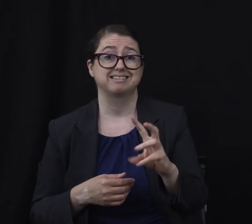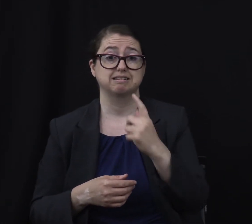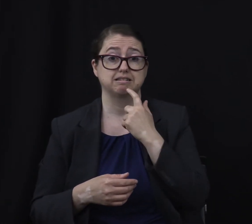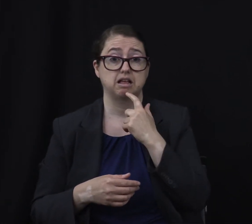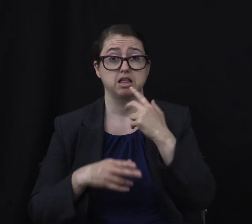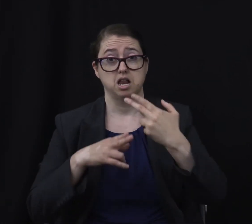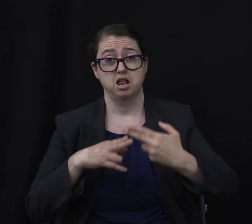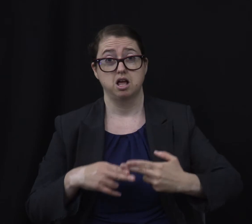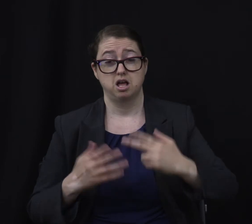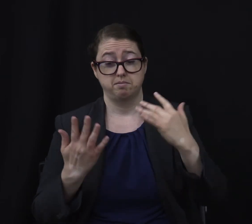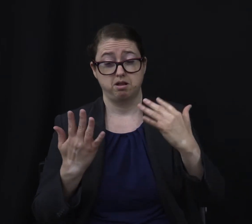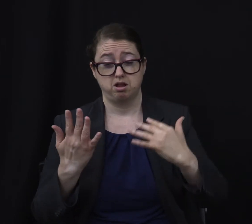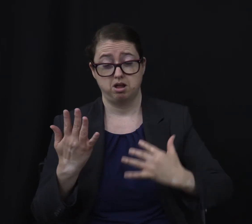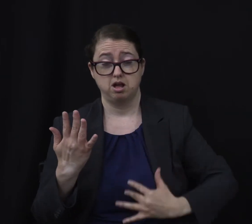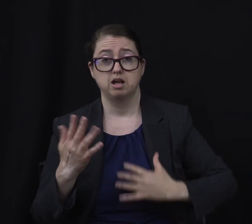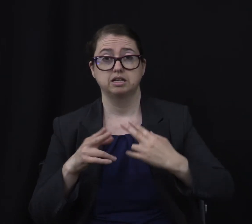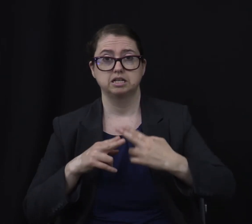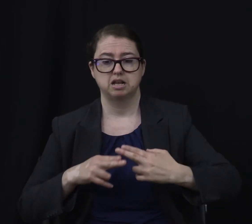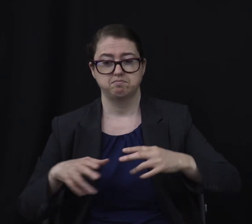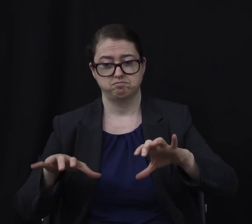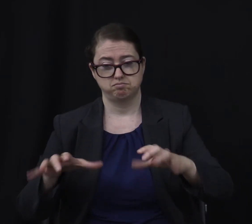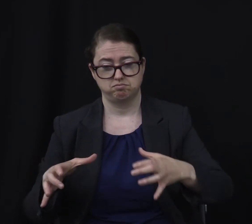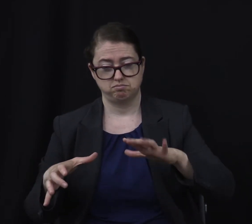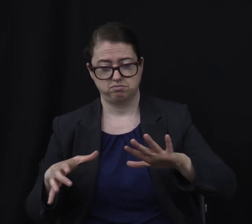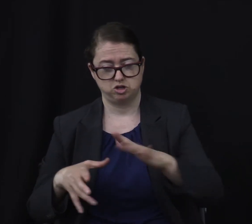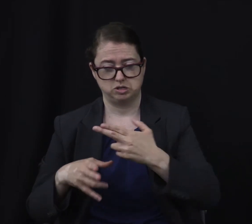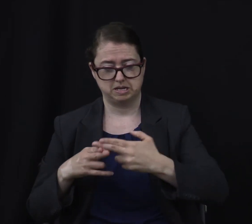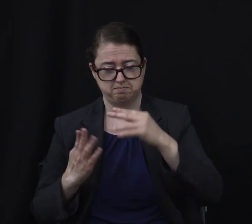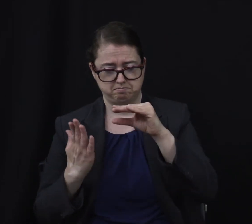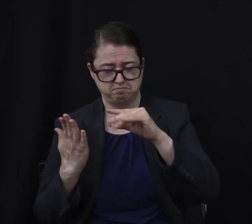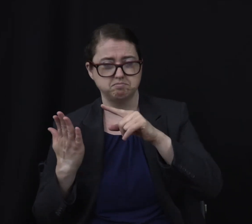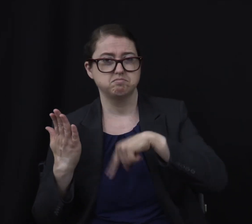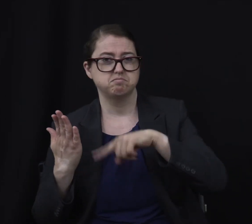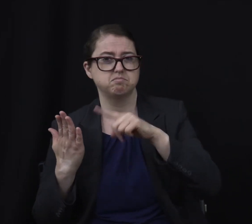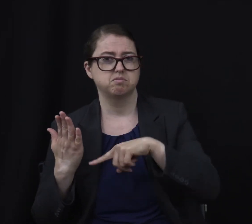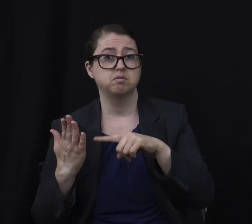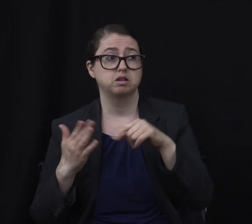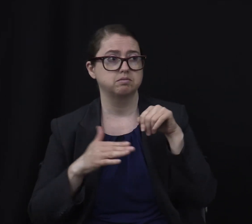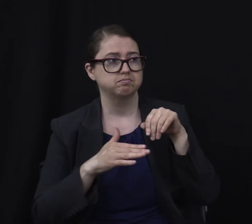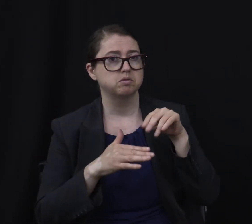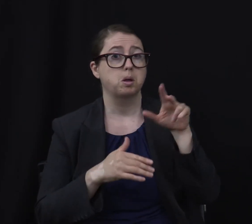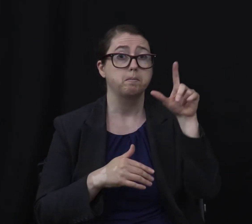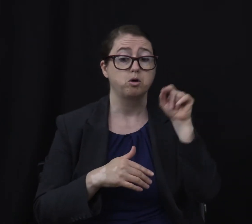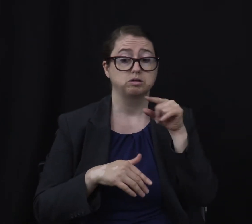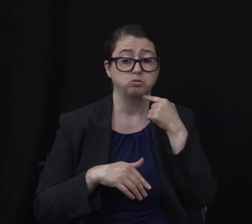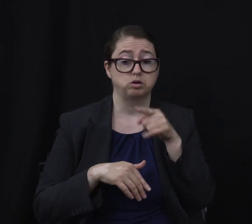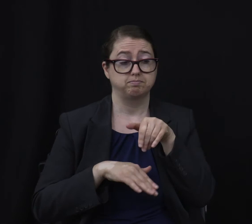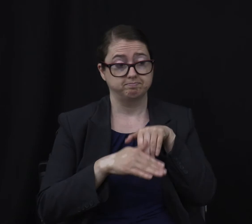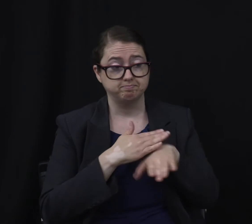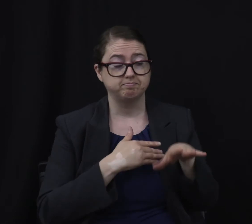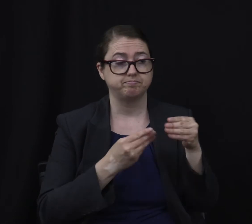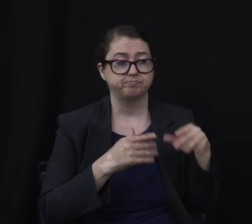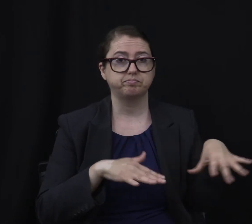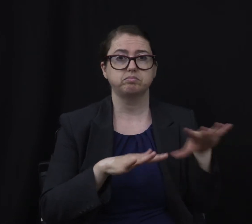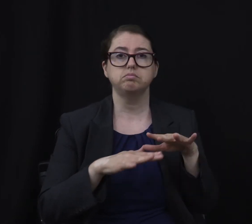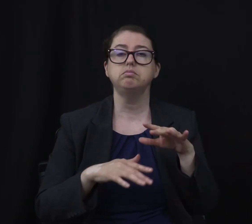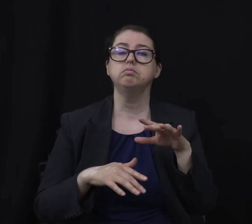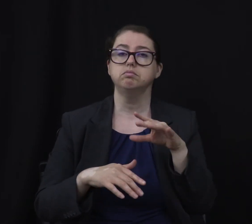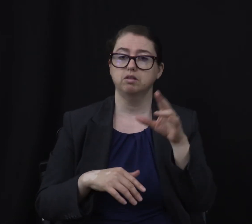whom Moses sent to spy out the land. And Moses called Oshea, the son of